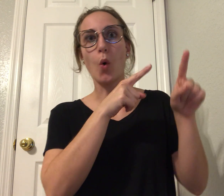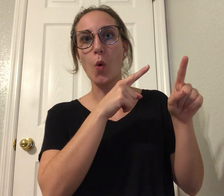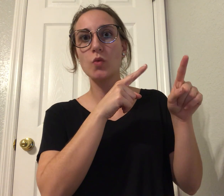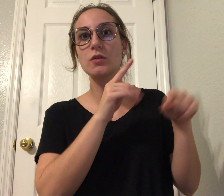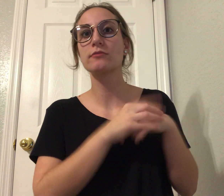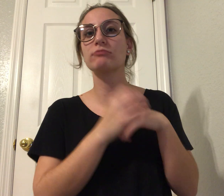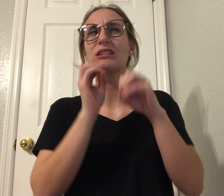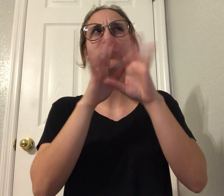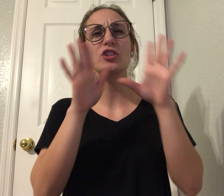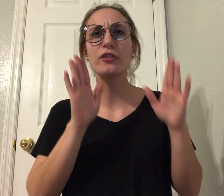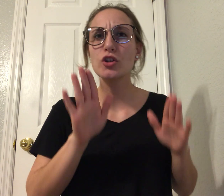minutes,